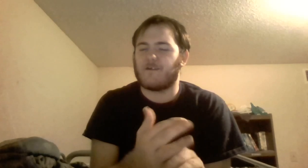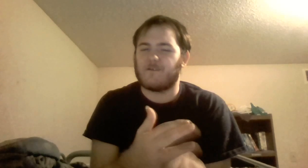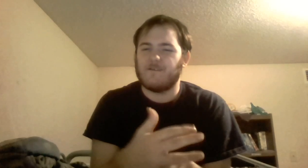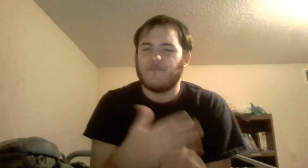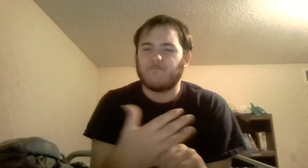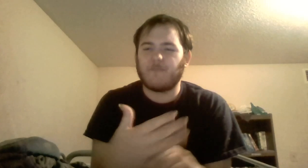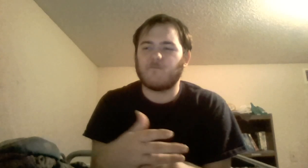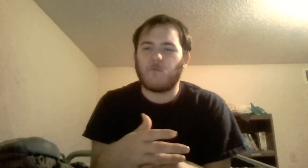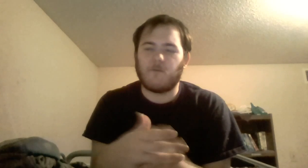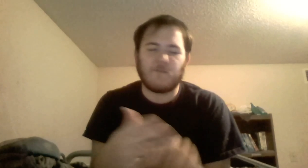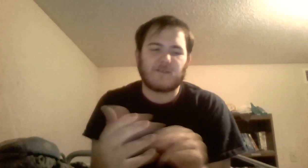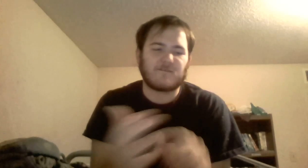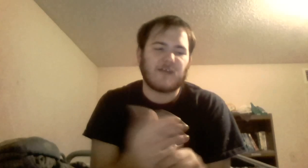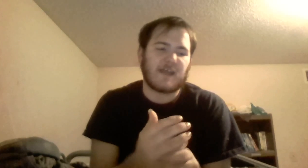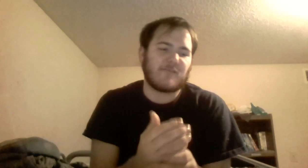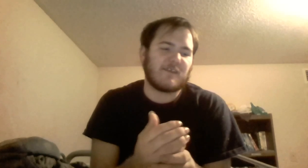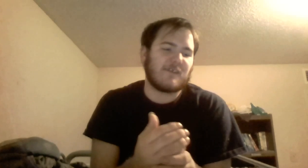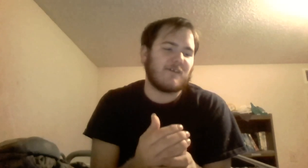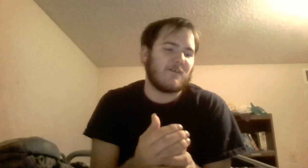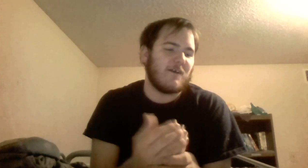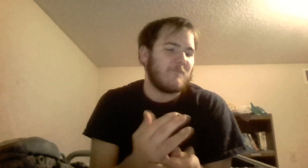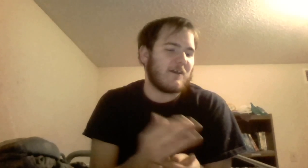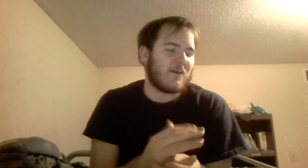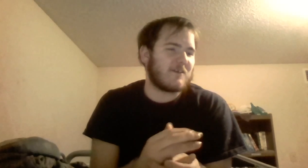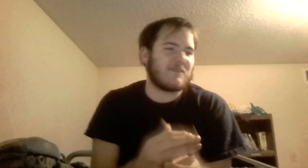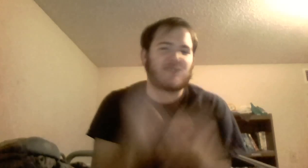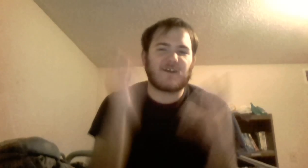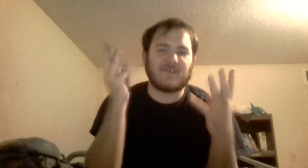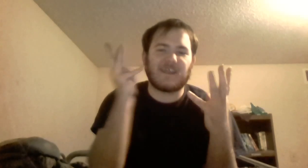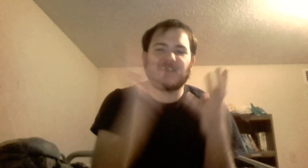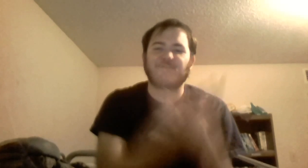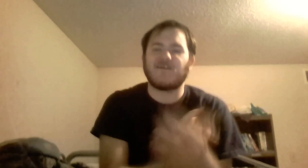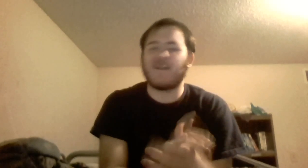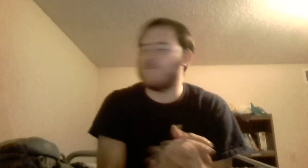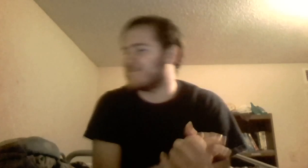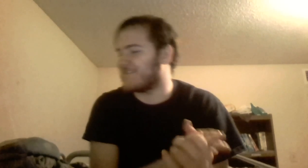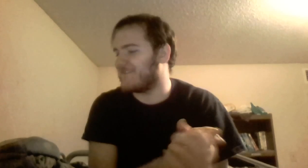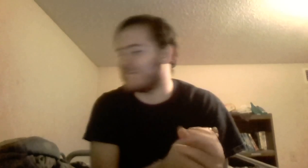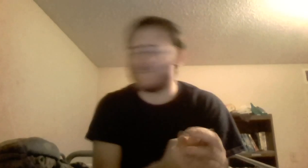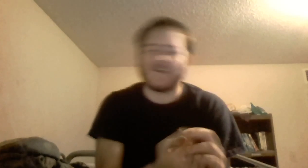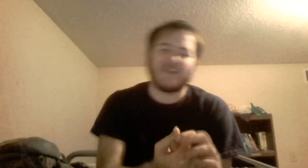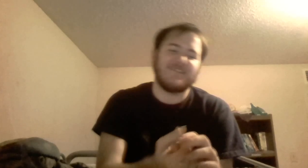are mentioned one bit of slang, when they go, they're hard to get to talk in the English language, or something like that.